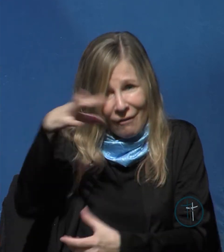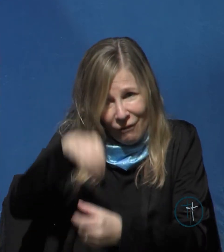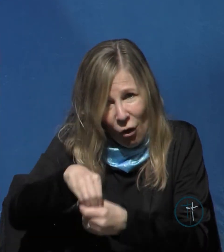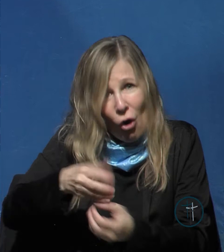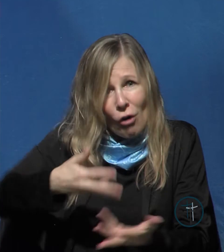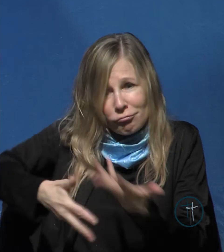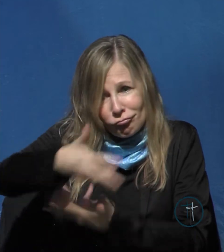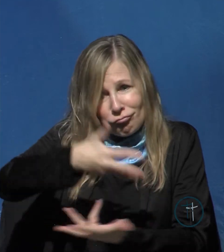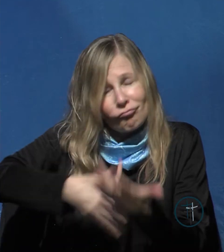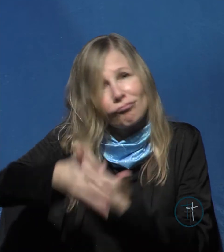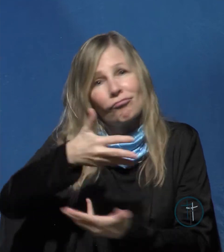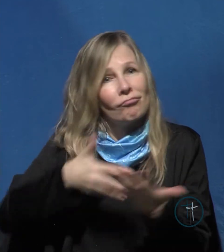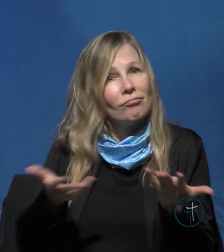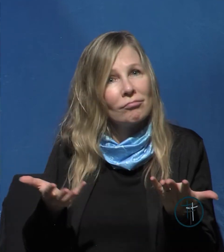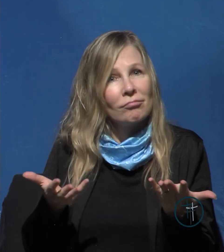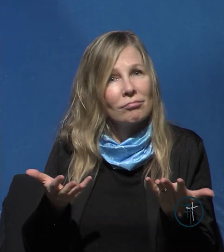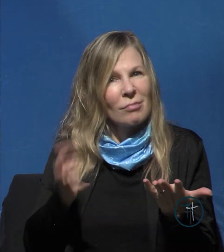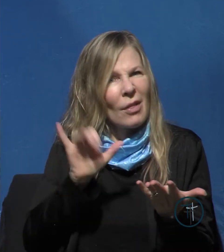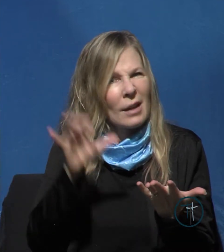of Christ.